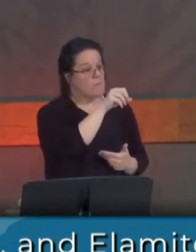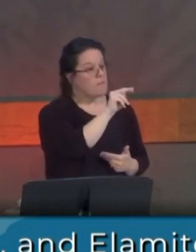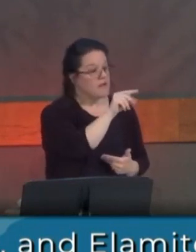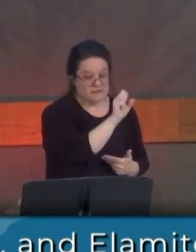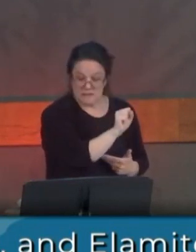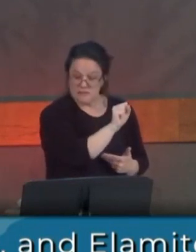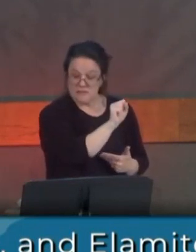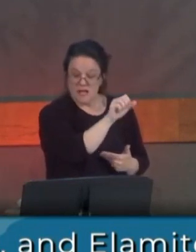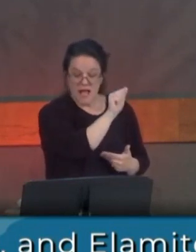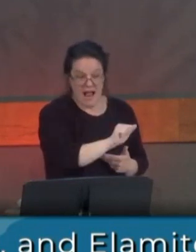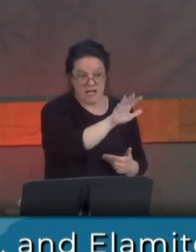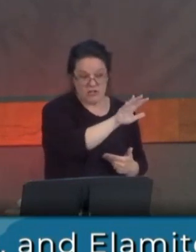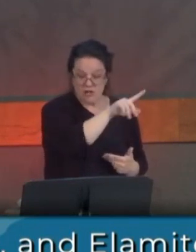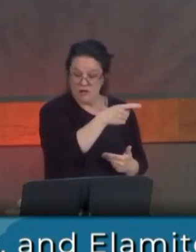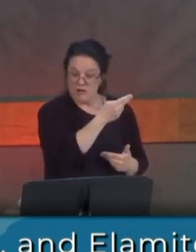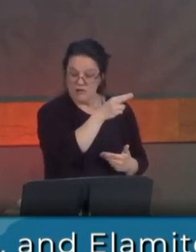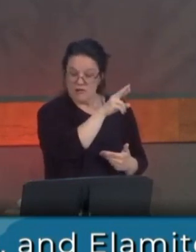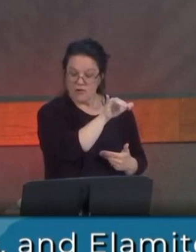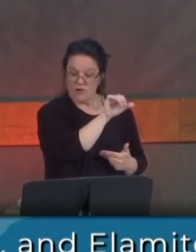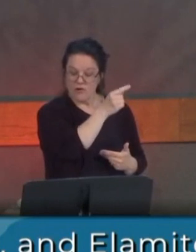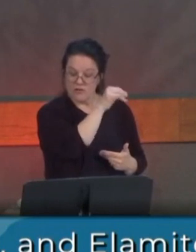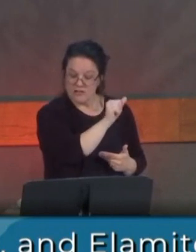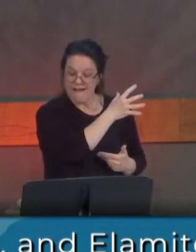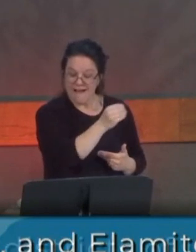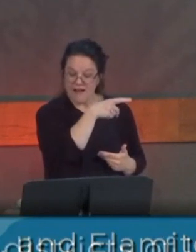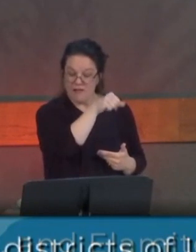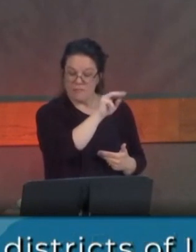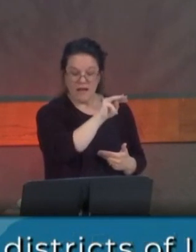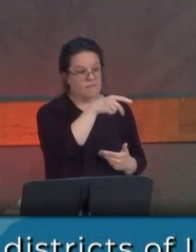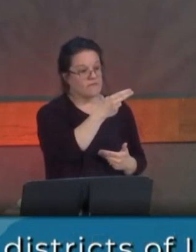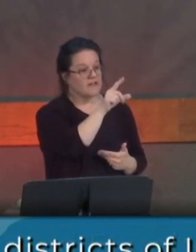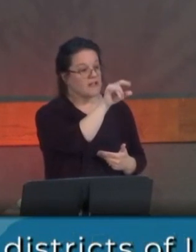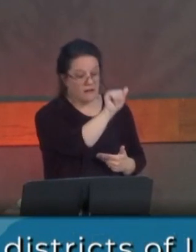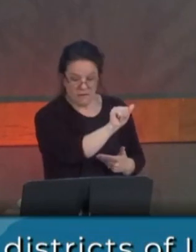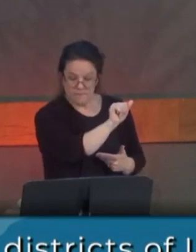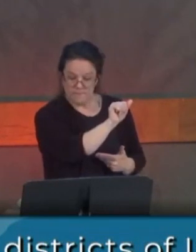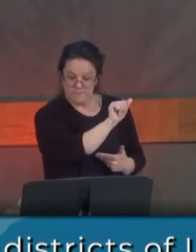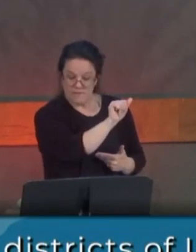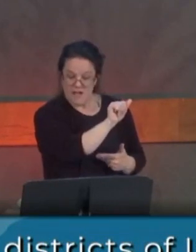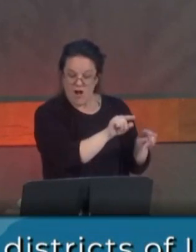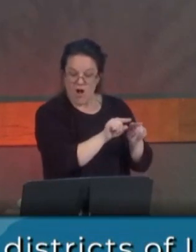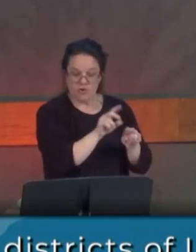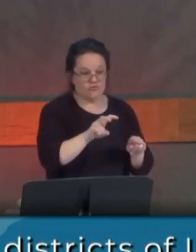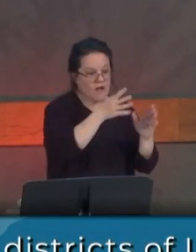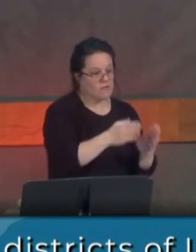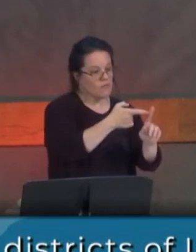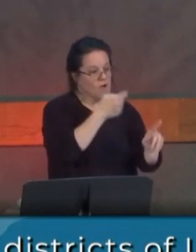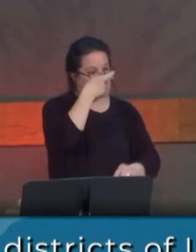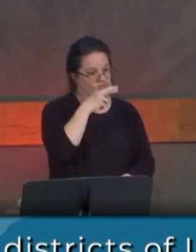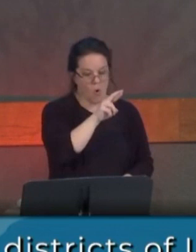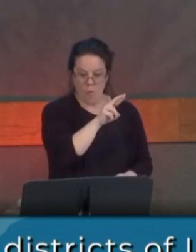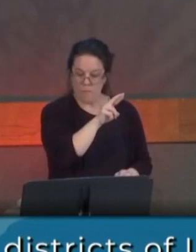these languages no one understands. At least in the United States, like very few people understand these languages. And